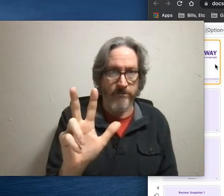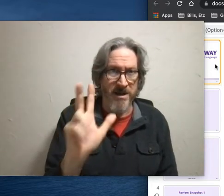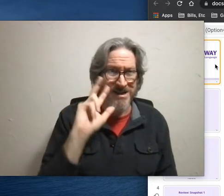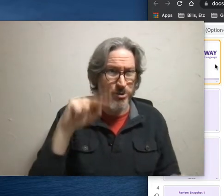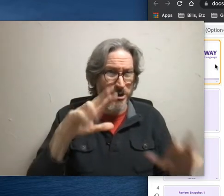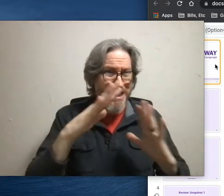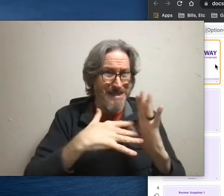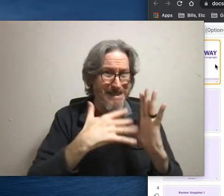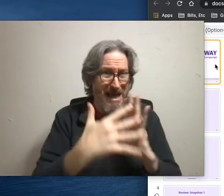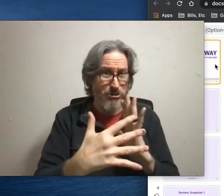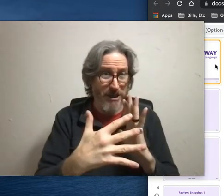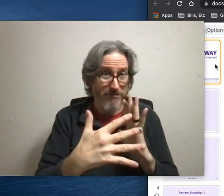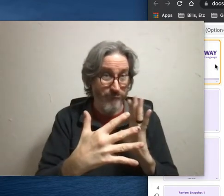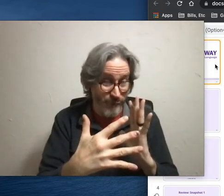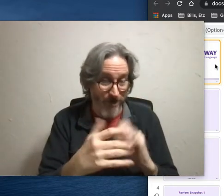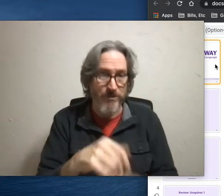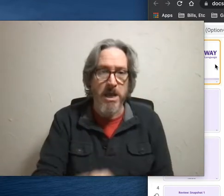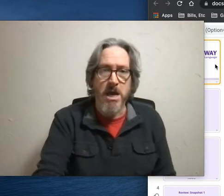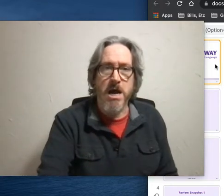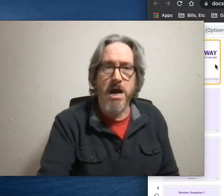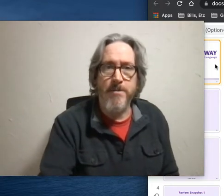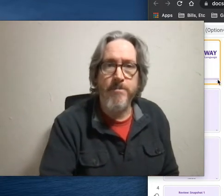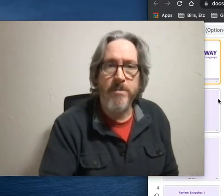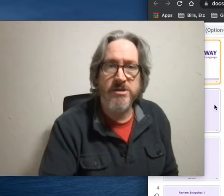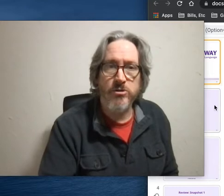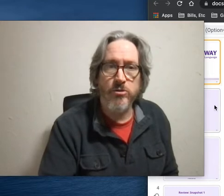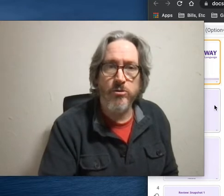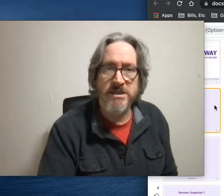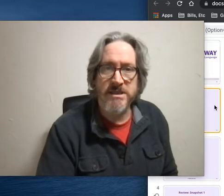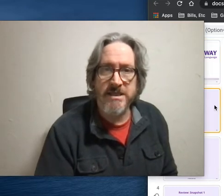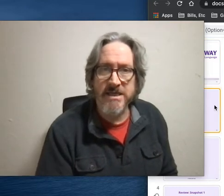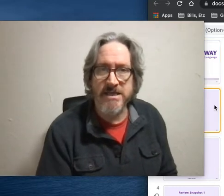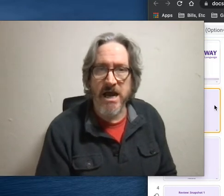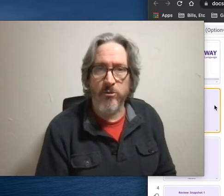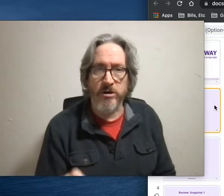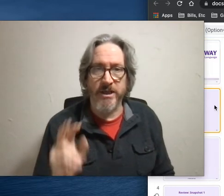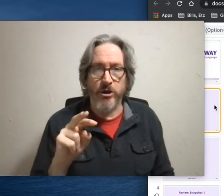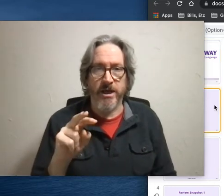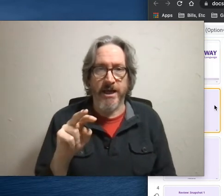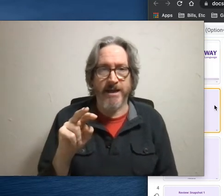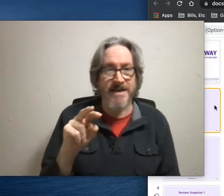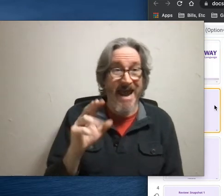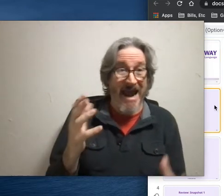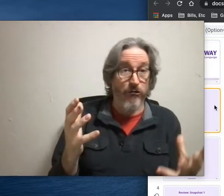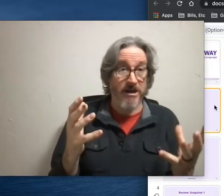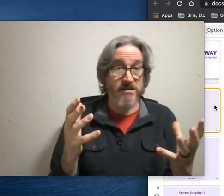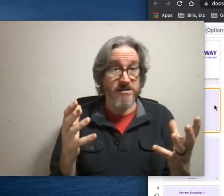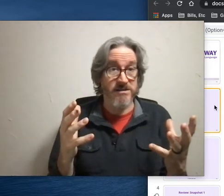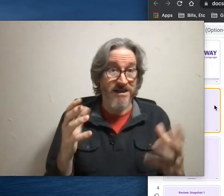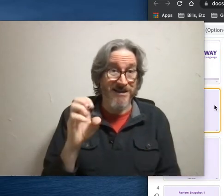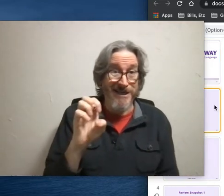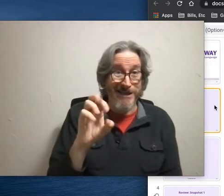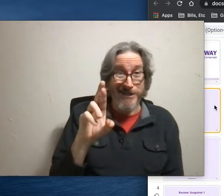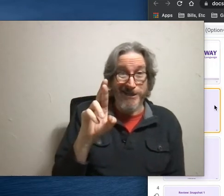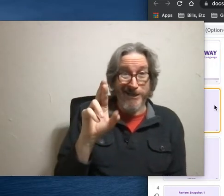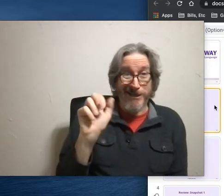5.3. So we're looking at scheduling, right? So this time we're going to be looking at errands.